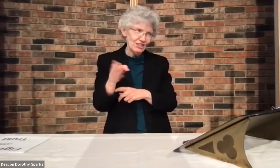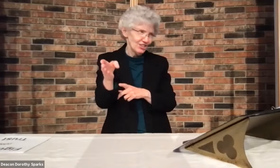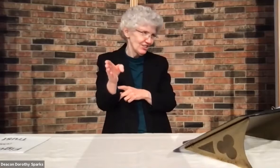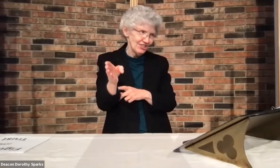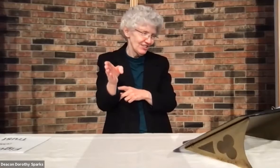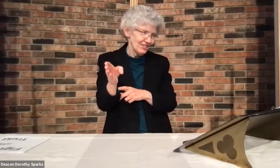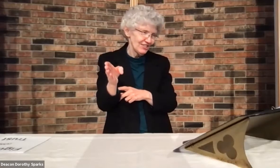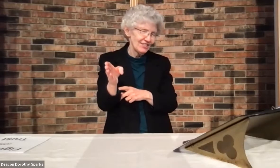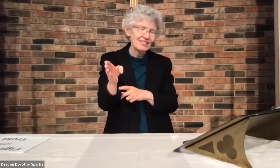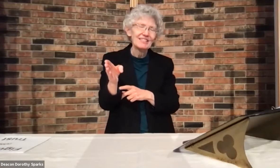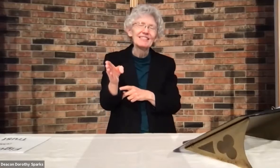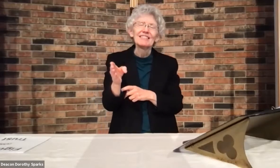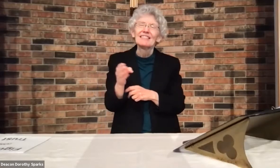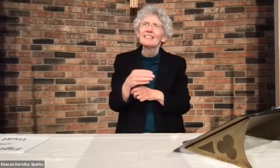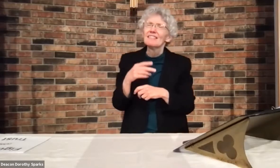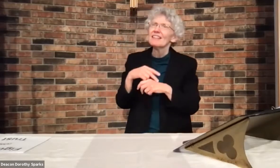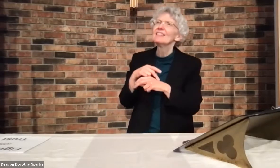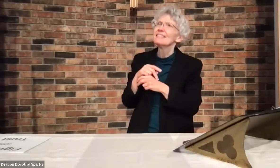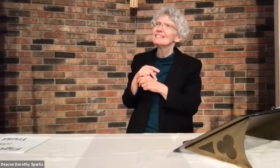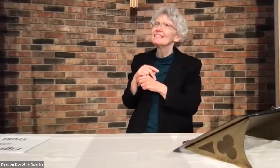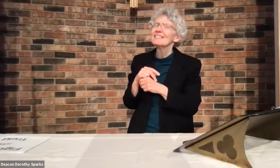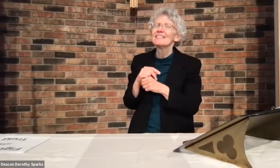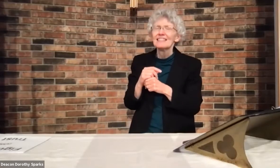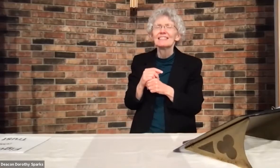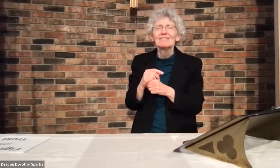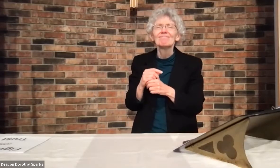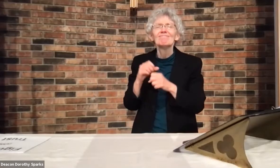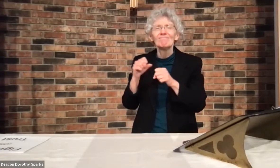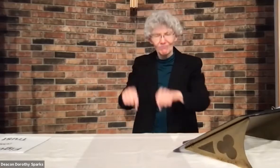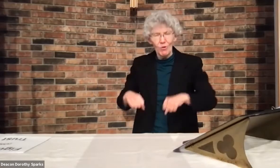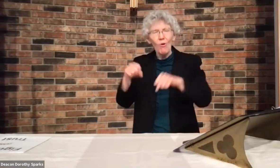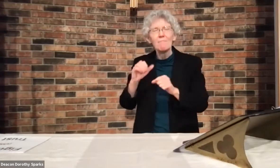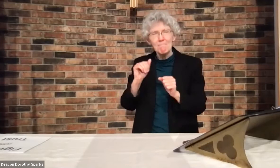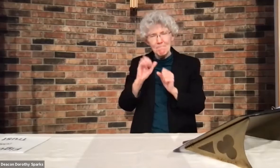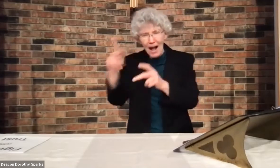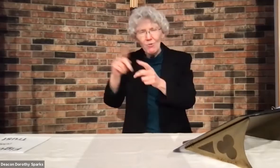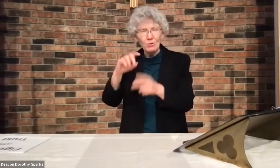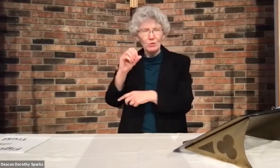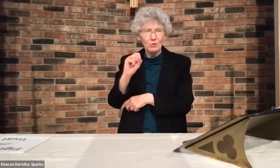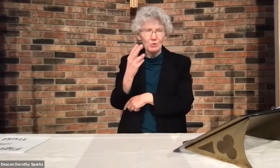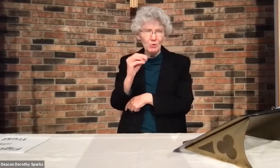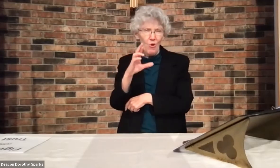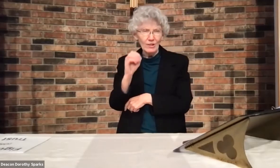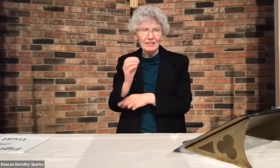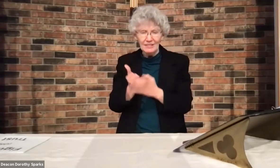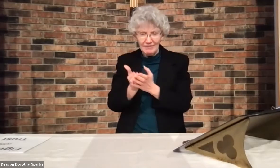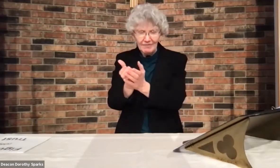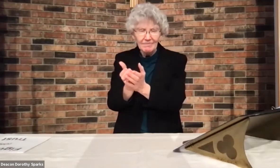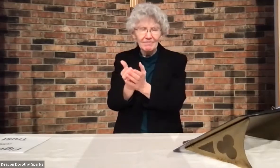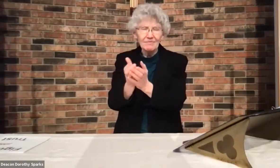on, your work will be to bring in people, not fish." The men brought their boats to the shore.